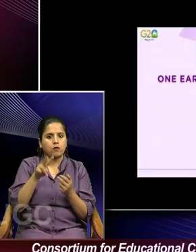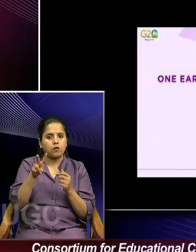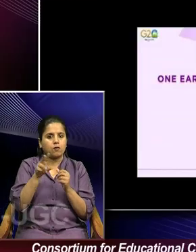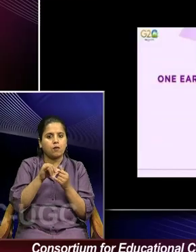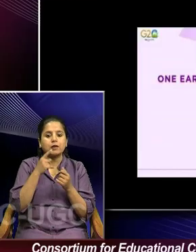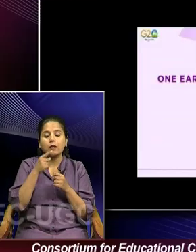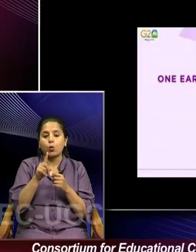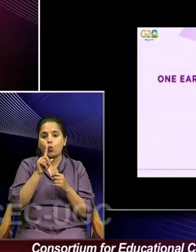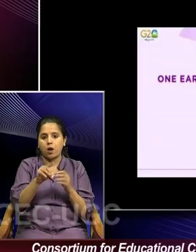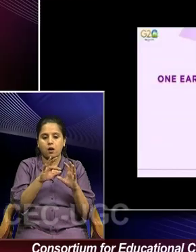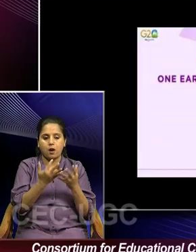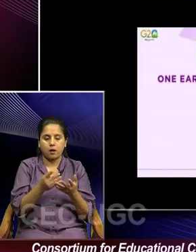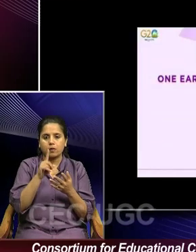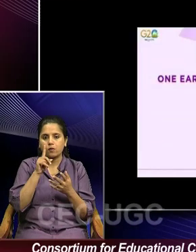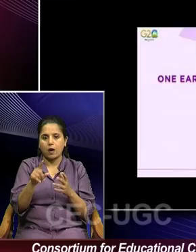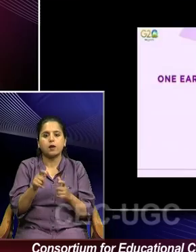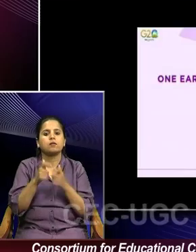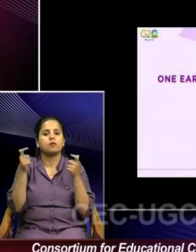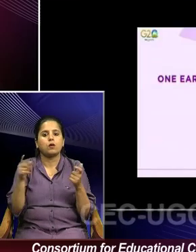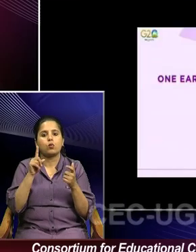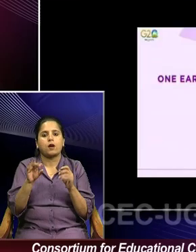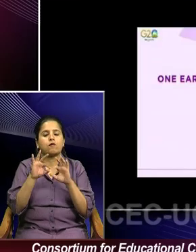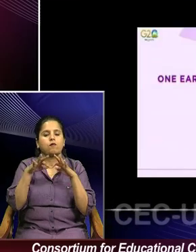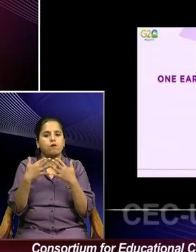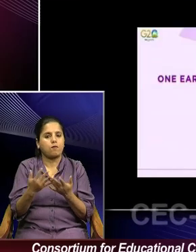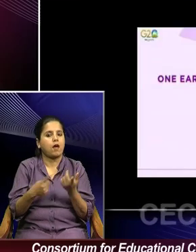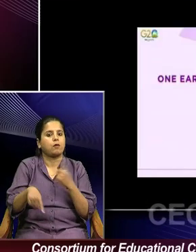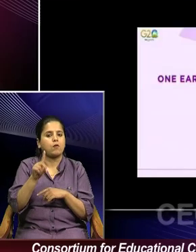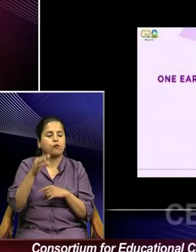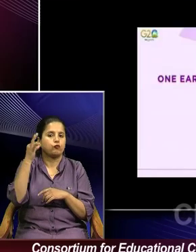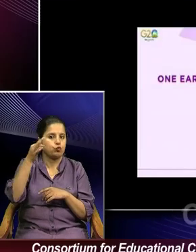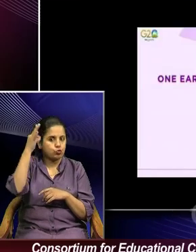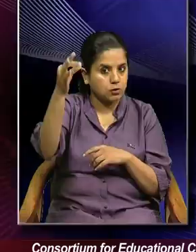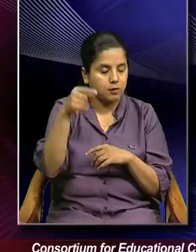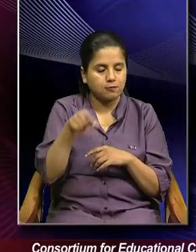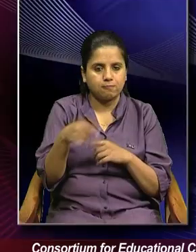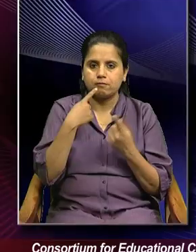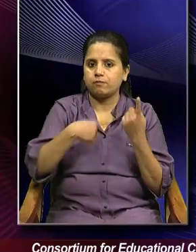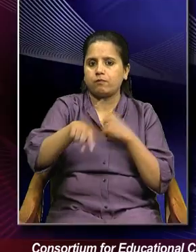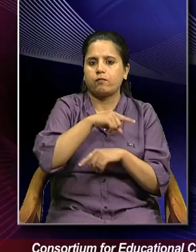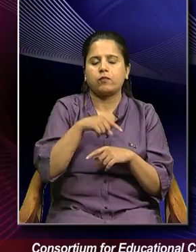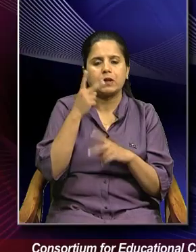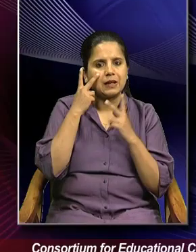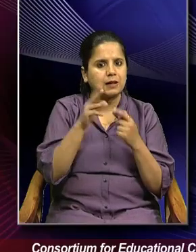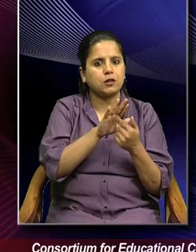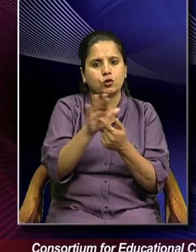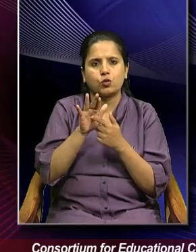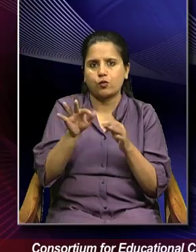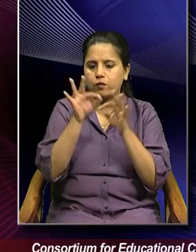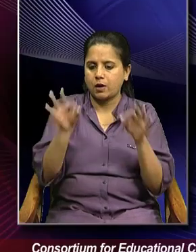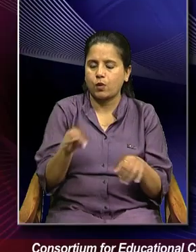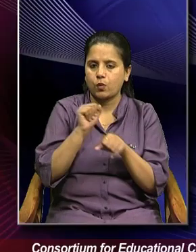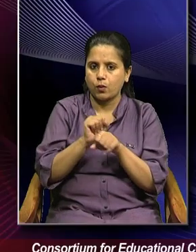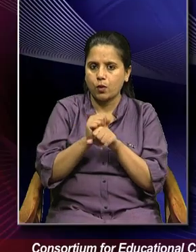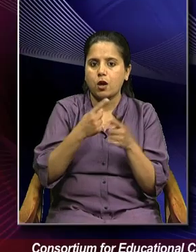Vasudeva Kutumbakam, one earth, one family, one future. So, seen in this framework,